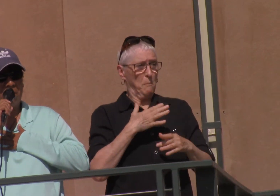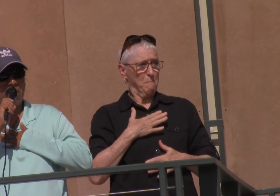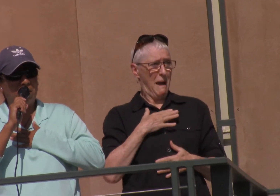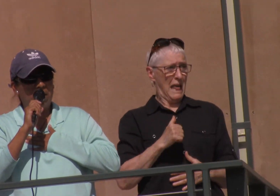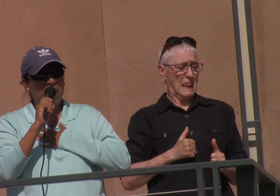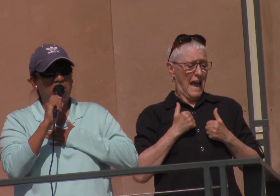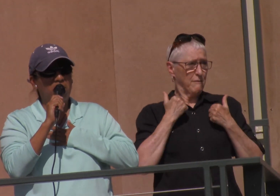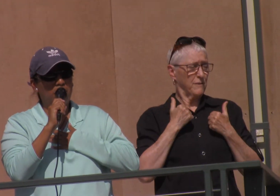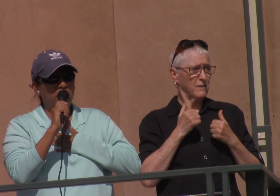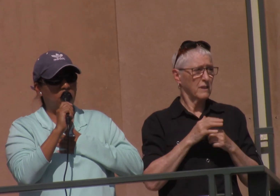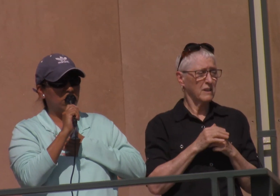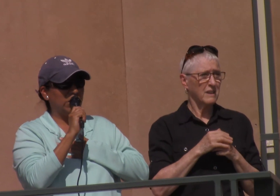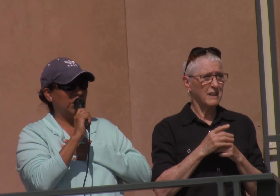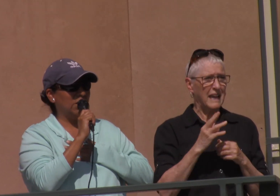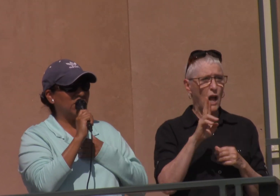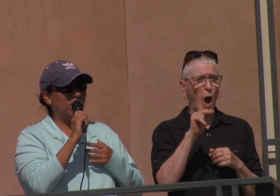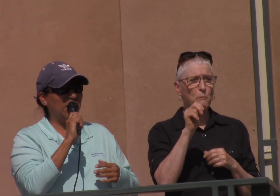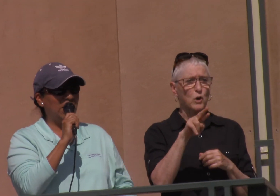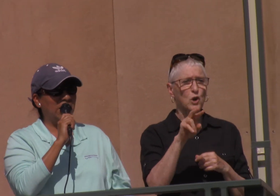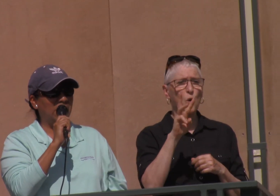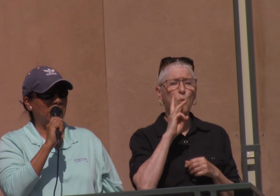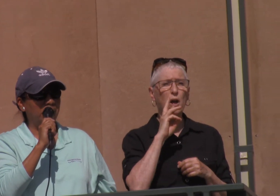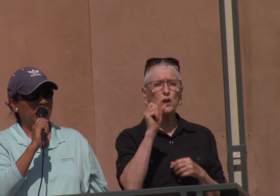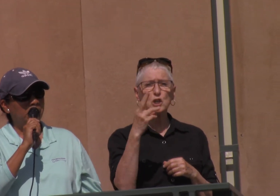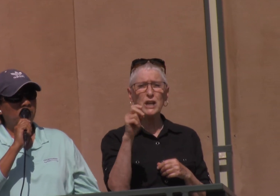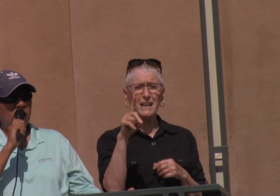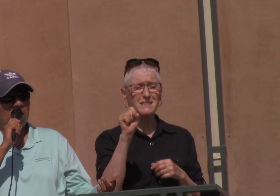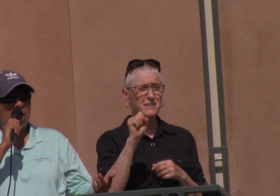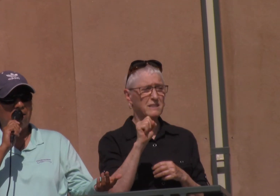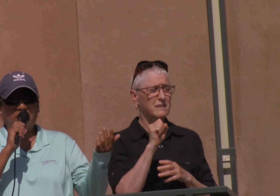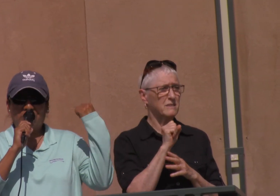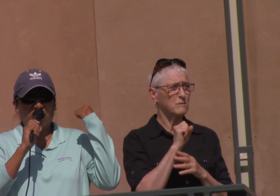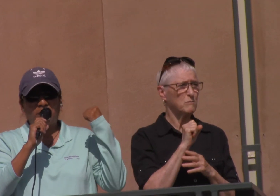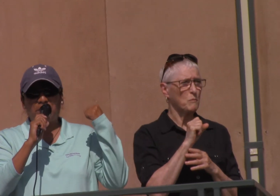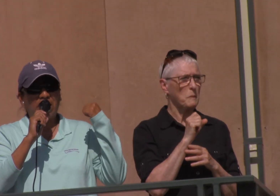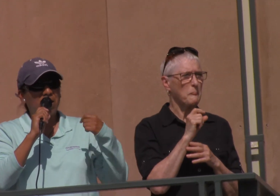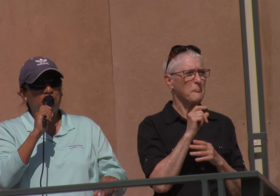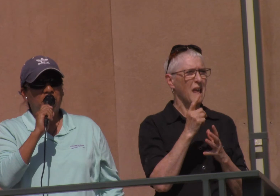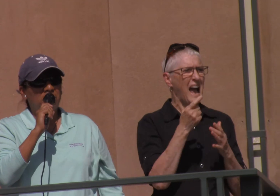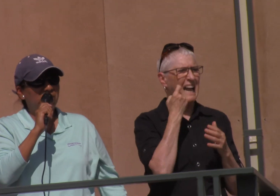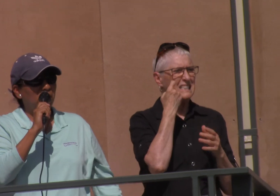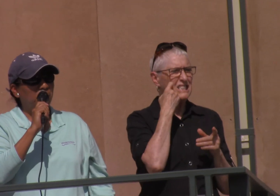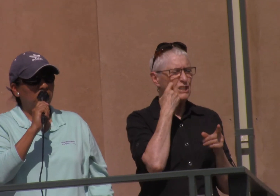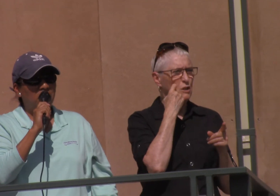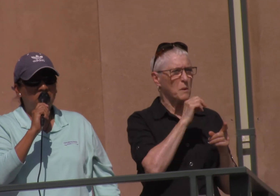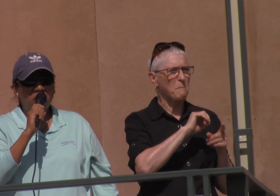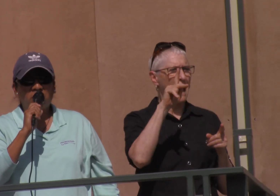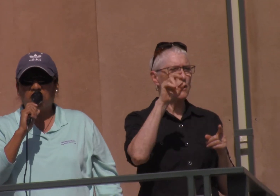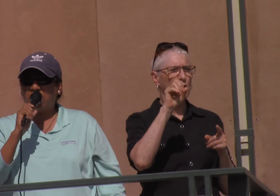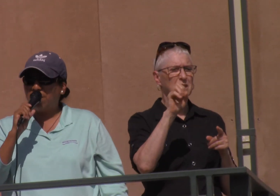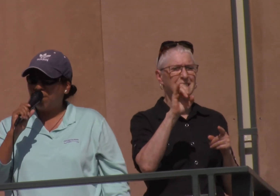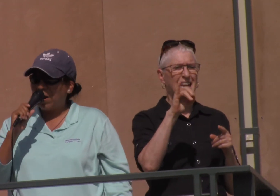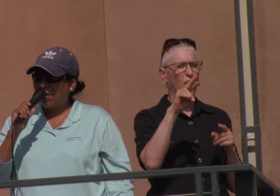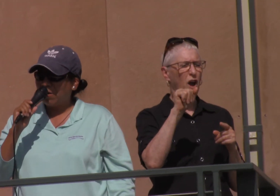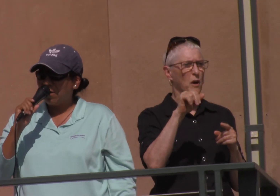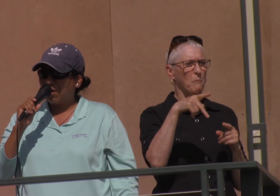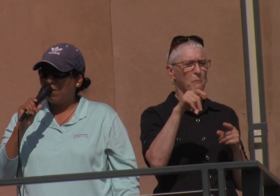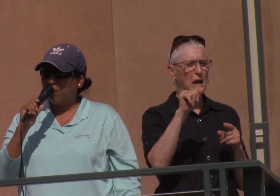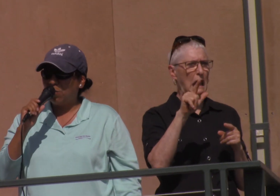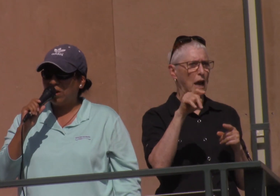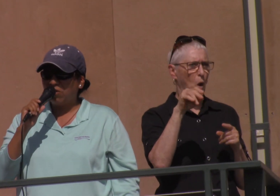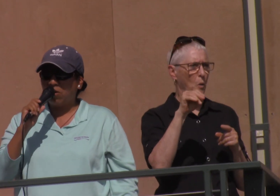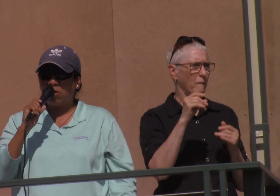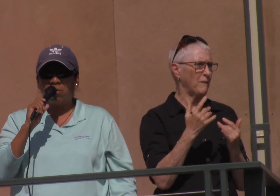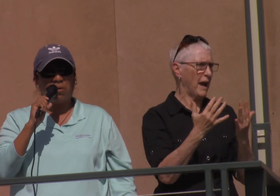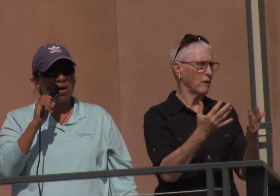lifetime in our upper watersheds. And I just went back up on the Cerro Pilado fire a